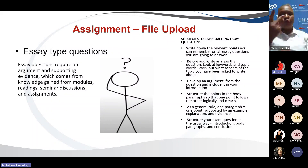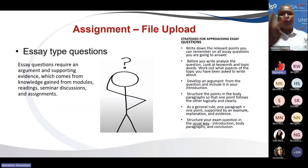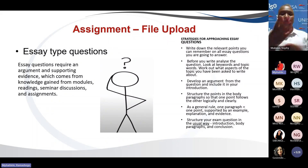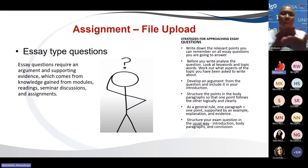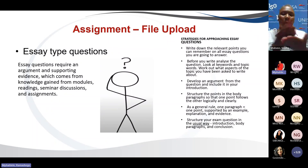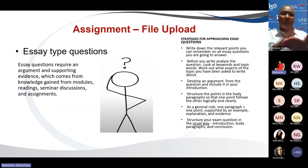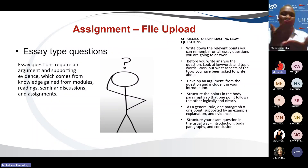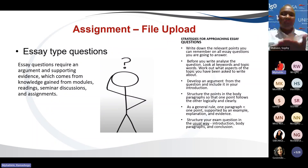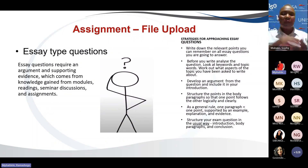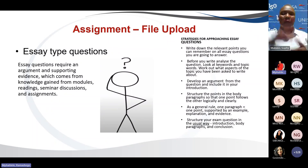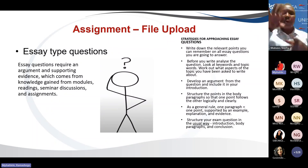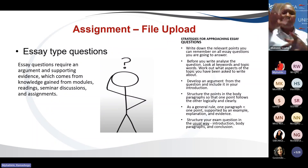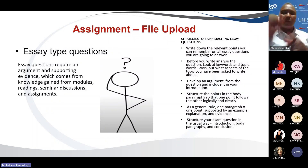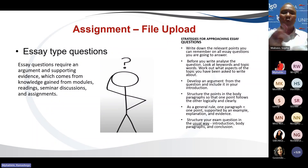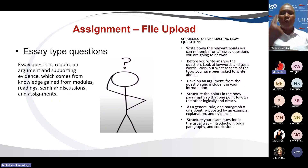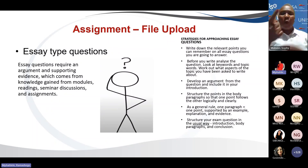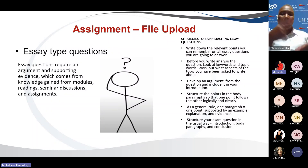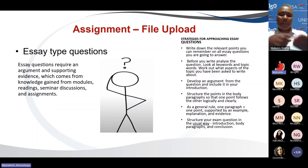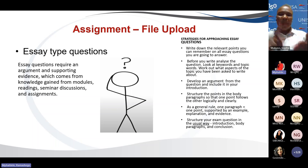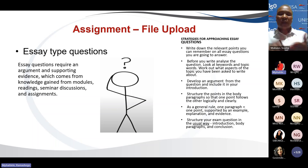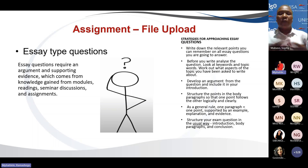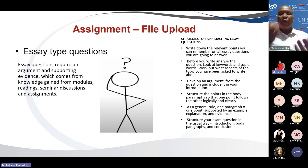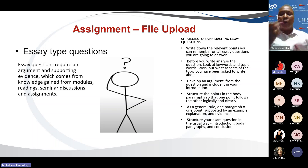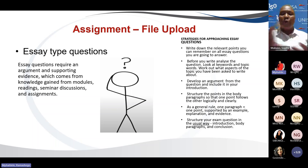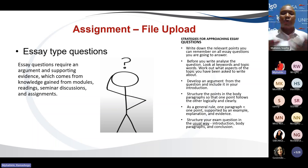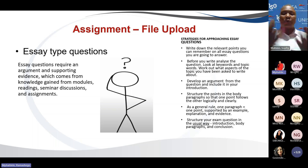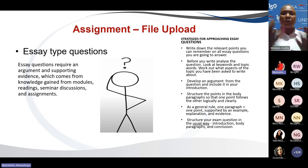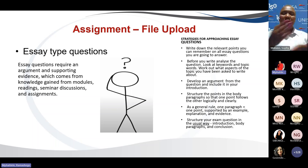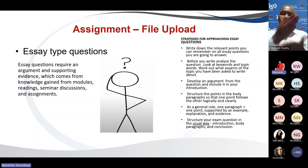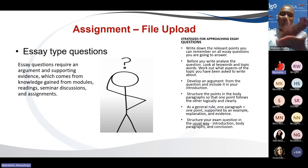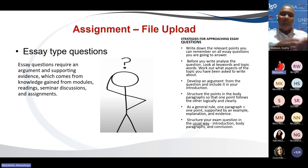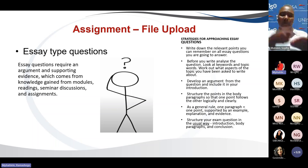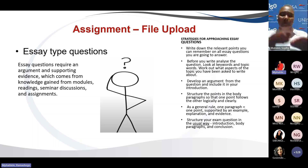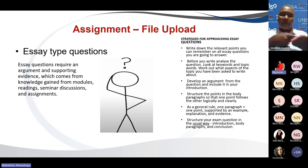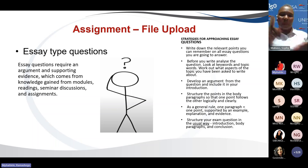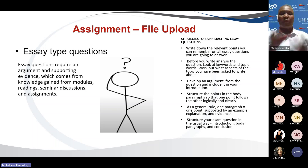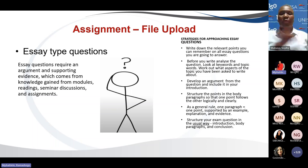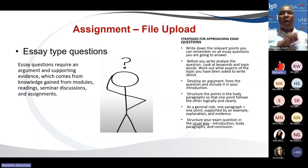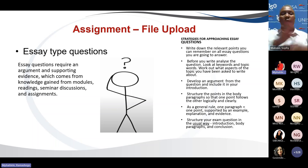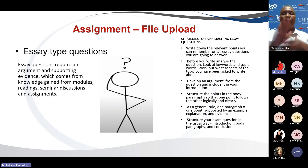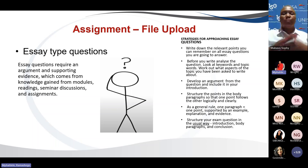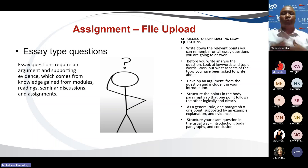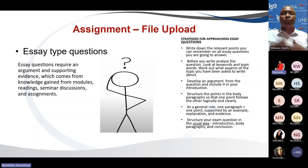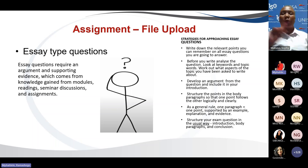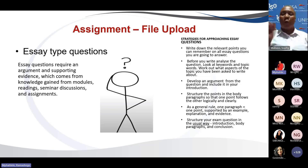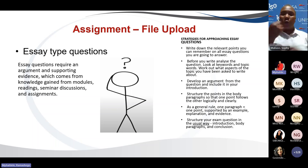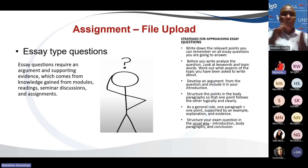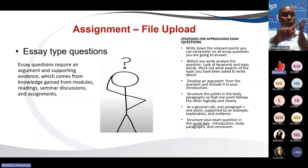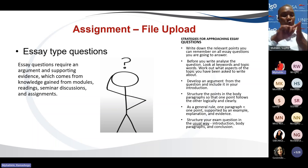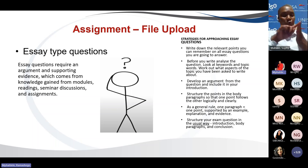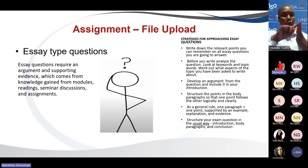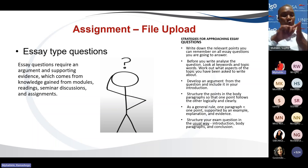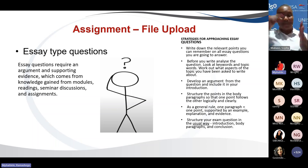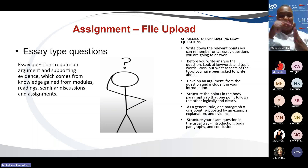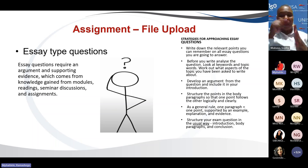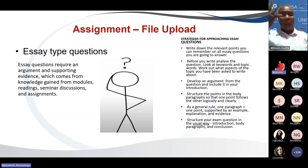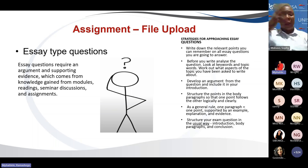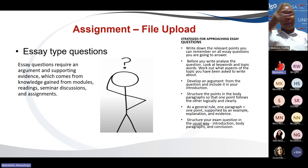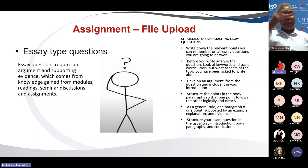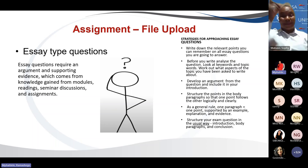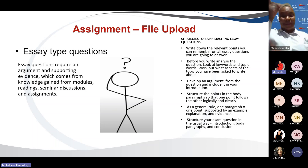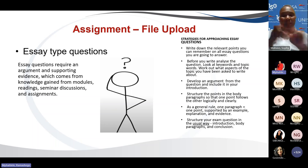but you're getting only 1 mark, or you even getting a half mark, because the only point the lecturer or the marker